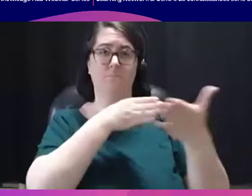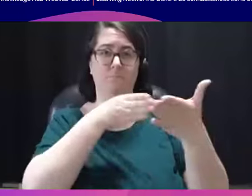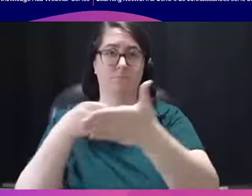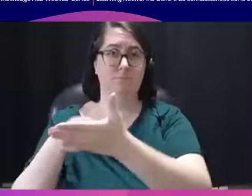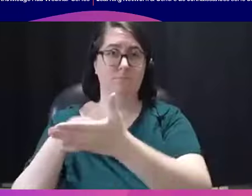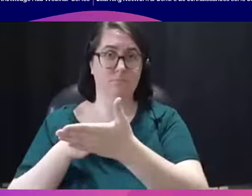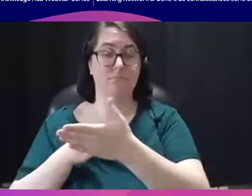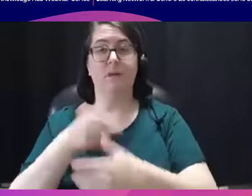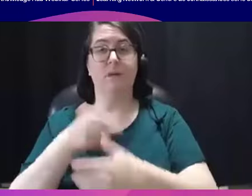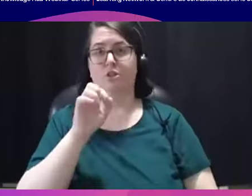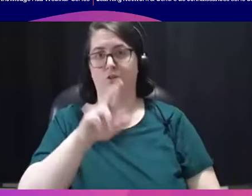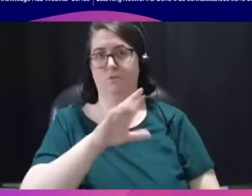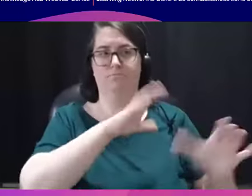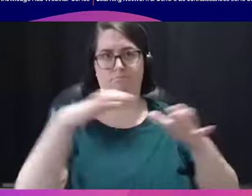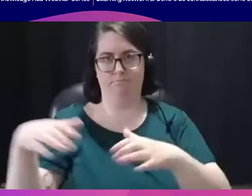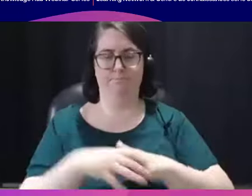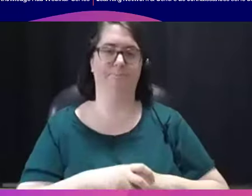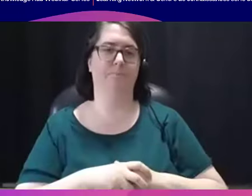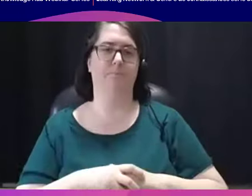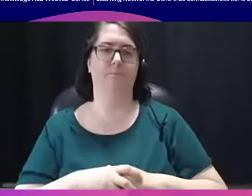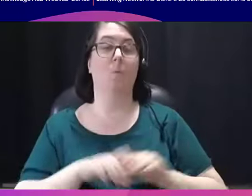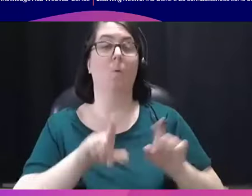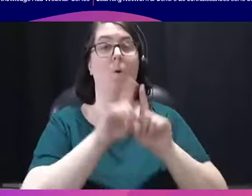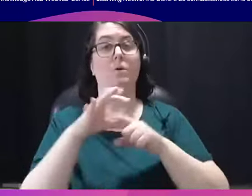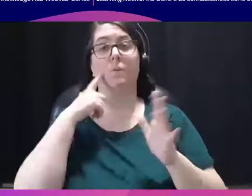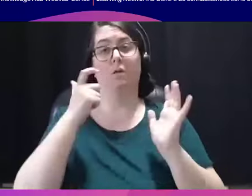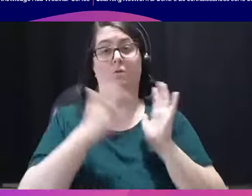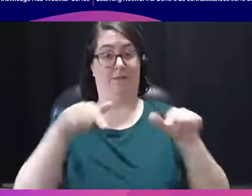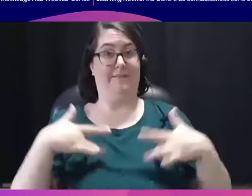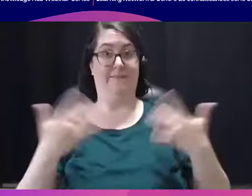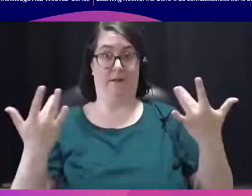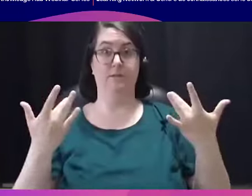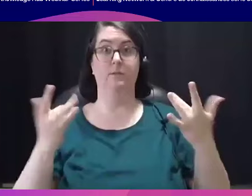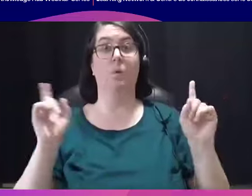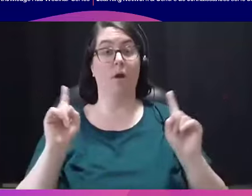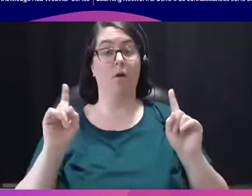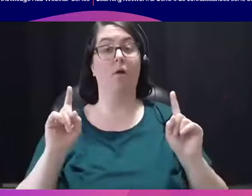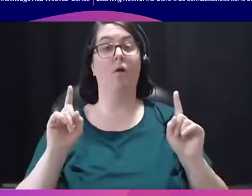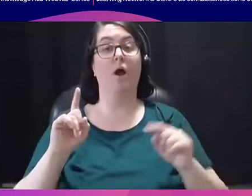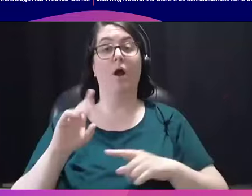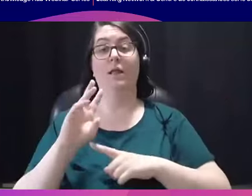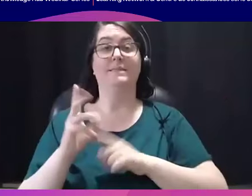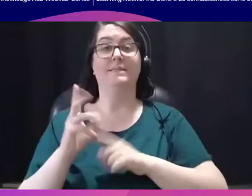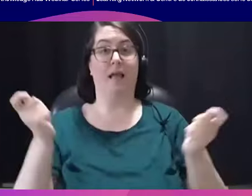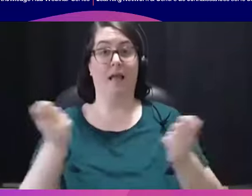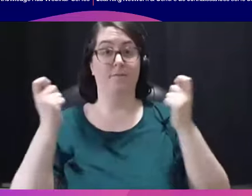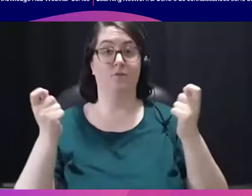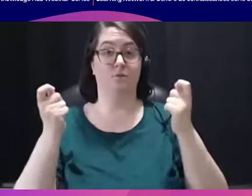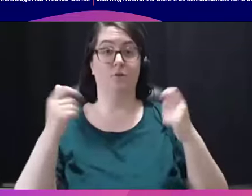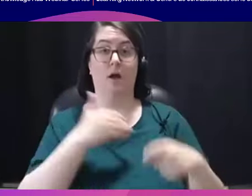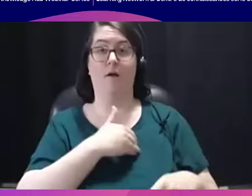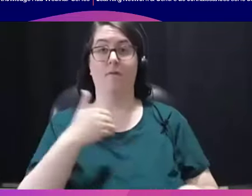communities. We also want to acknowledge that this event is taking place on the 6th anniversary of the Toronto